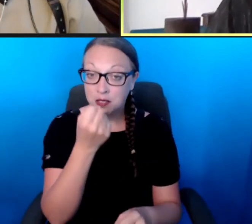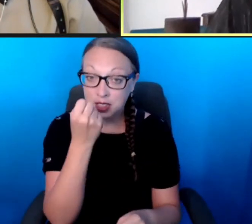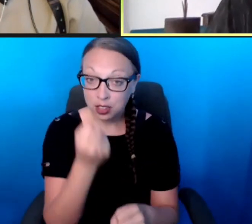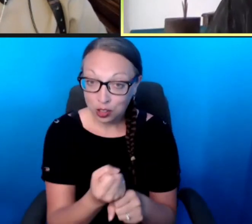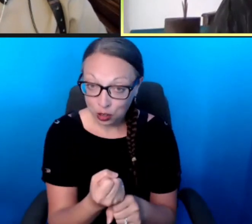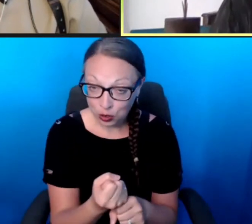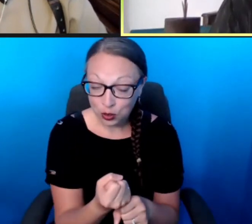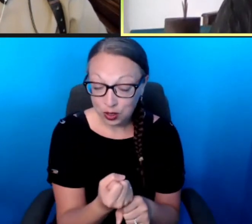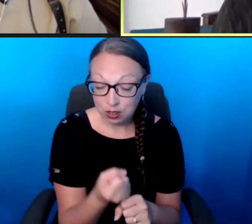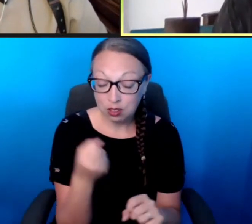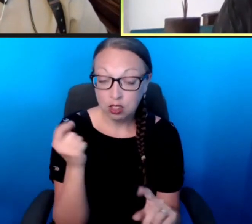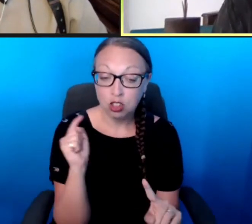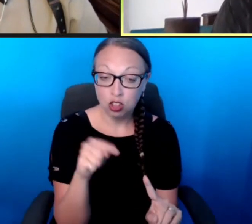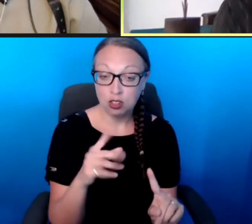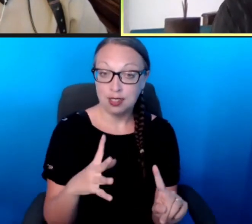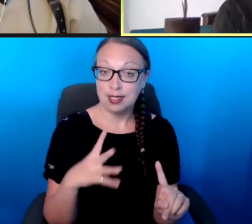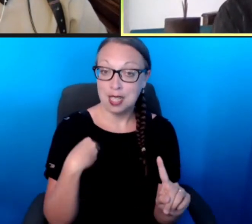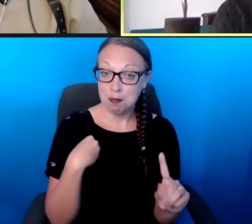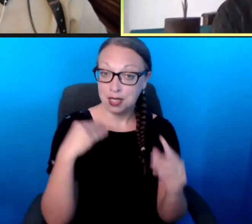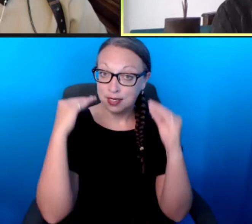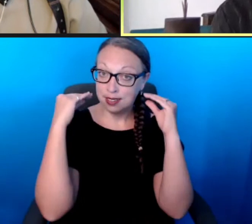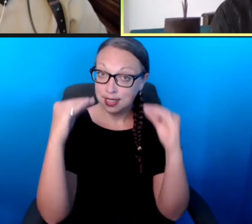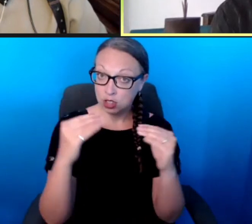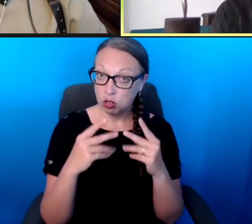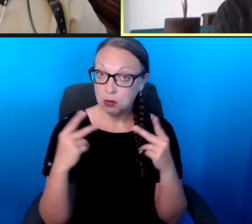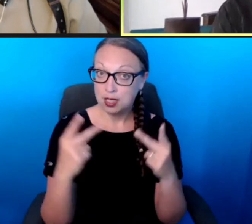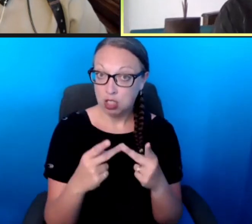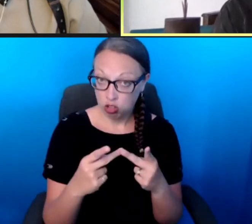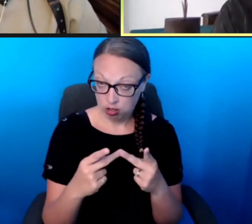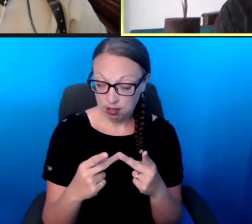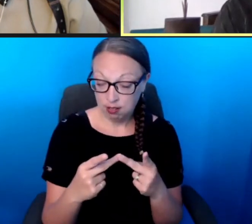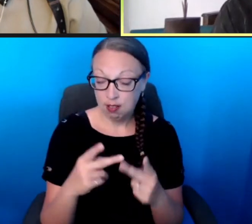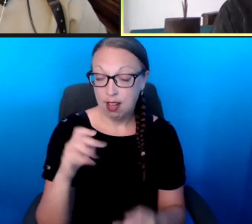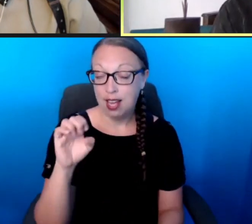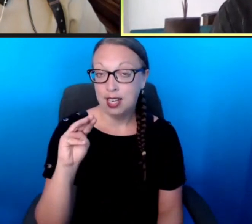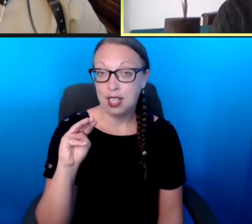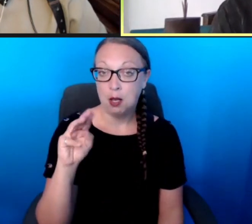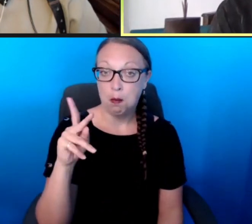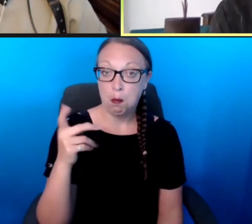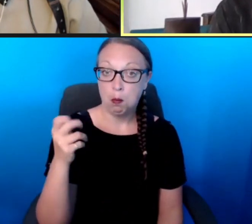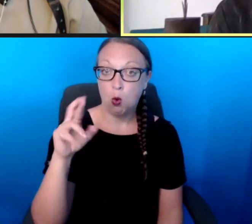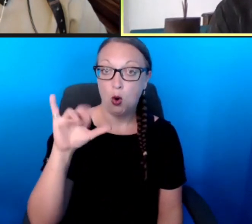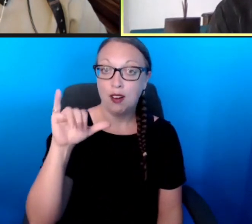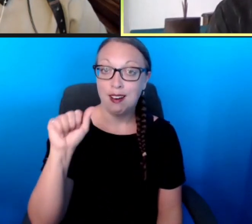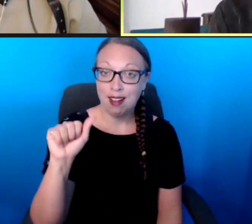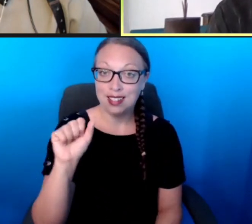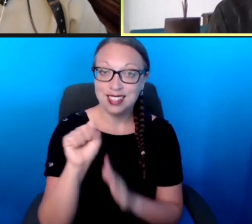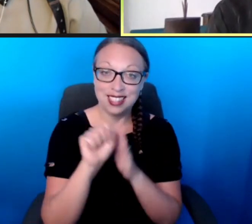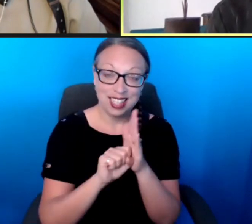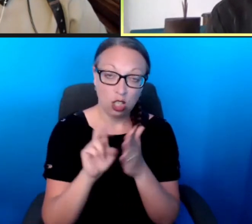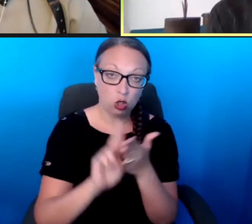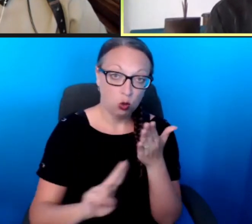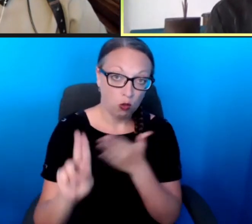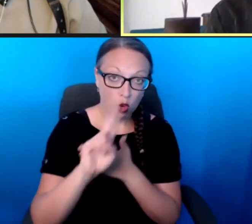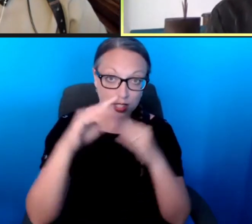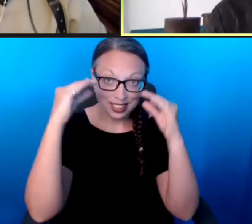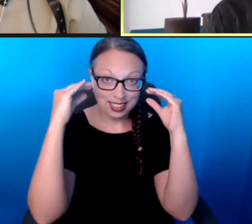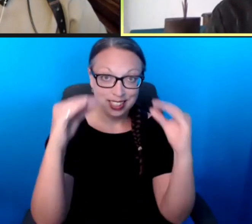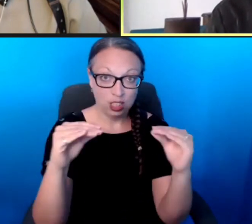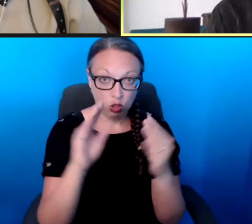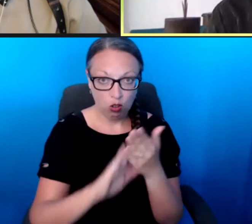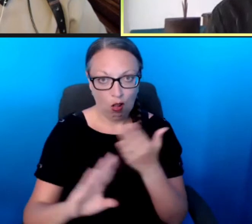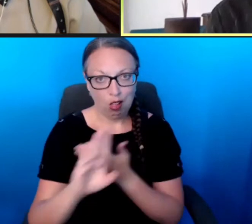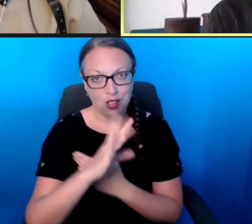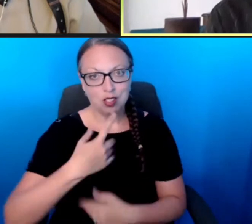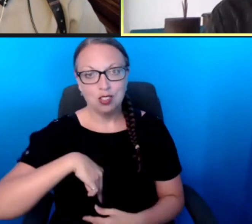she accepted a teaching position at Emporia State University's Teachers College. And so we bought land in the